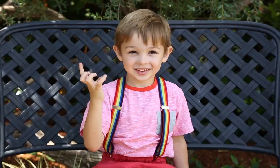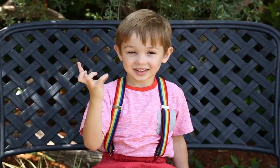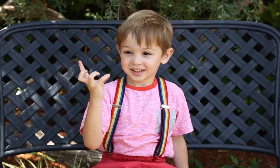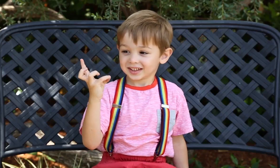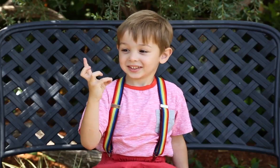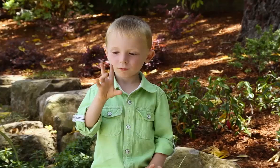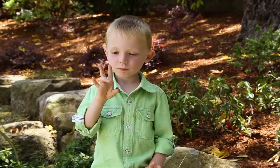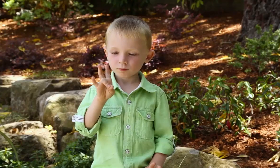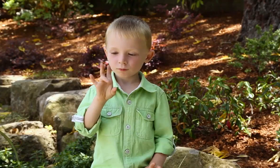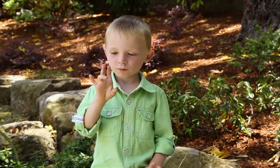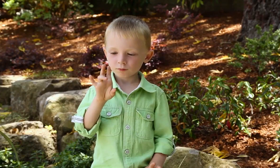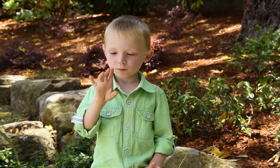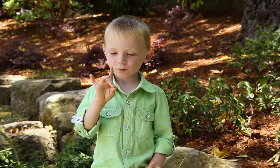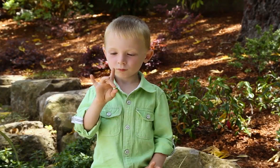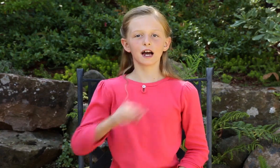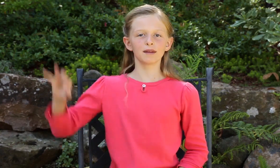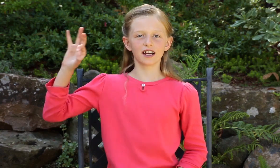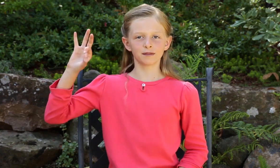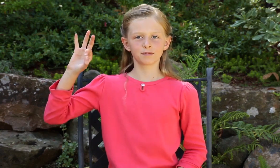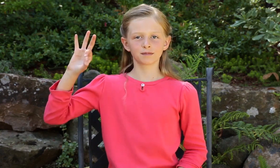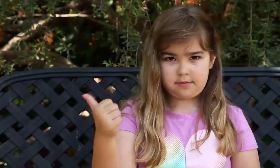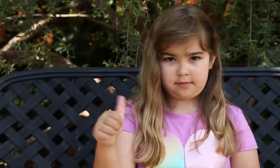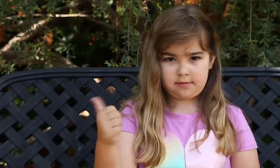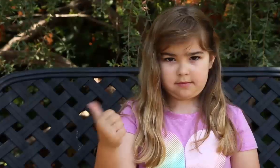six, seven, eight, nine, 10.